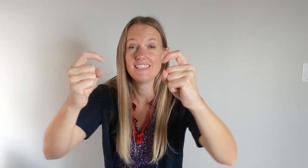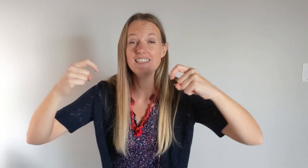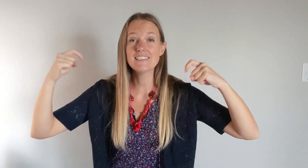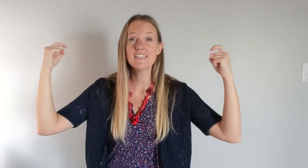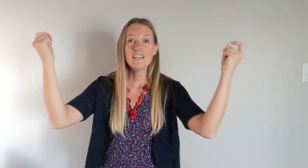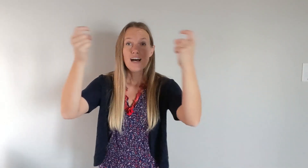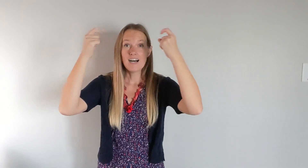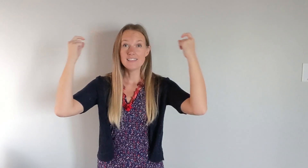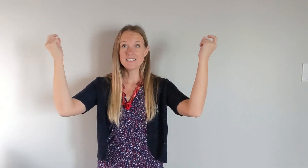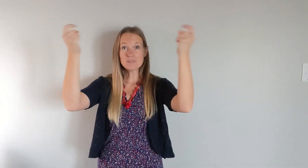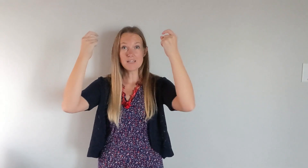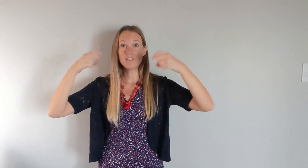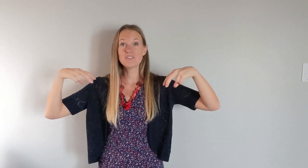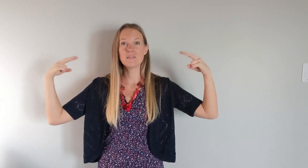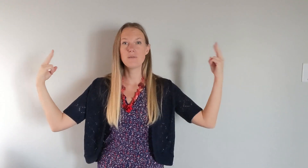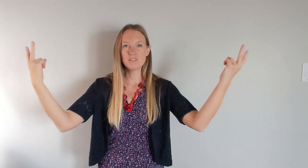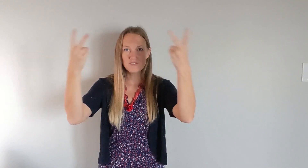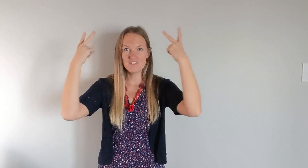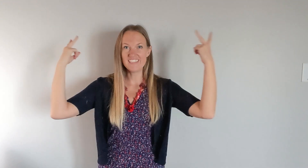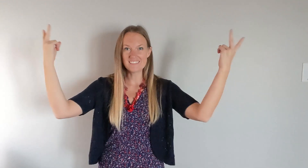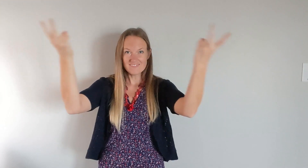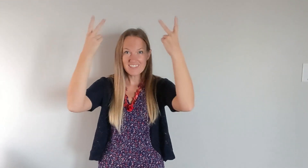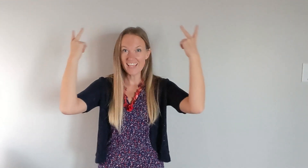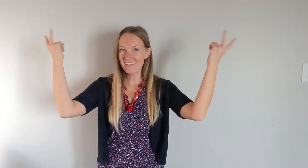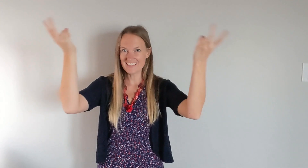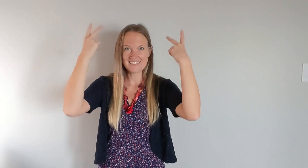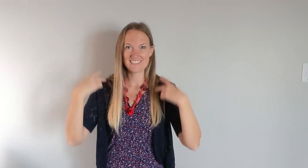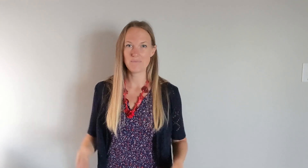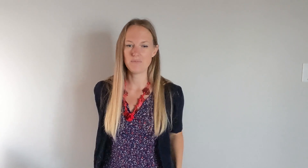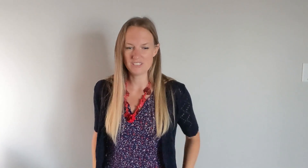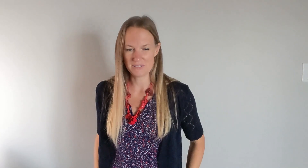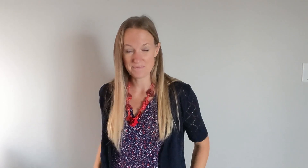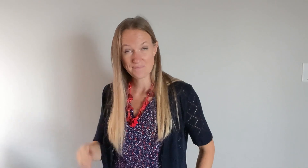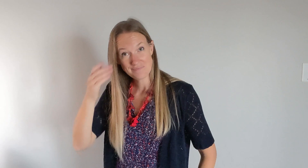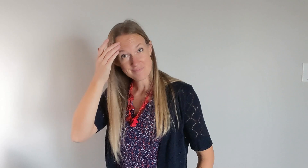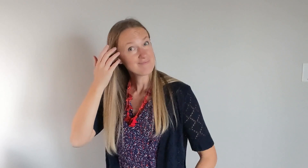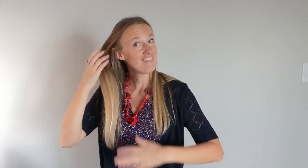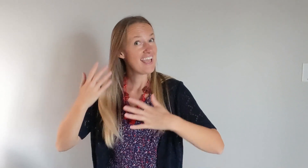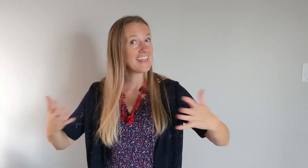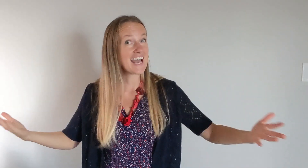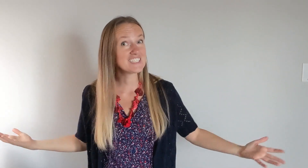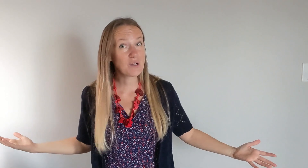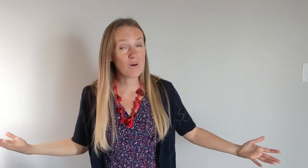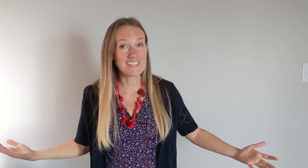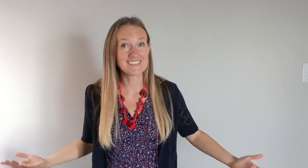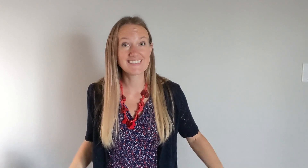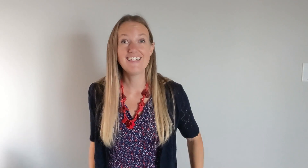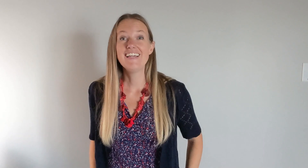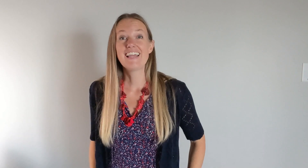this. Sometimes you'll see people do V's, okay, and that's acceptable too. And that's the chorus.